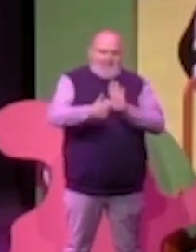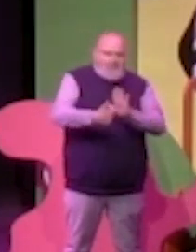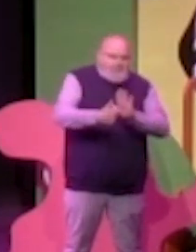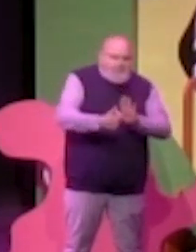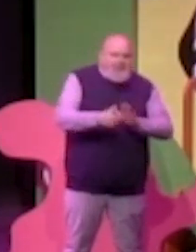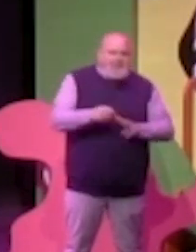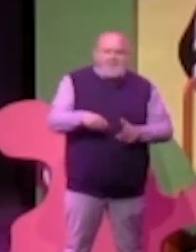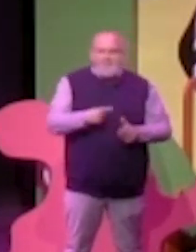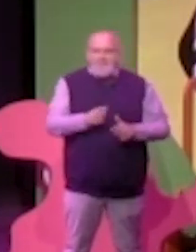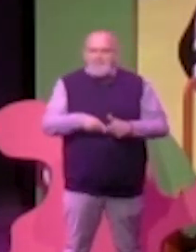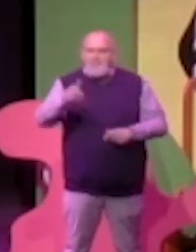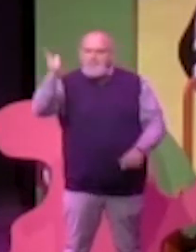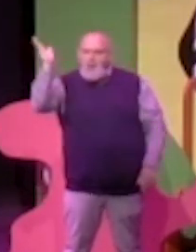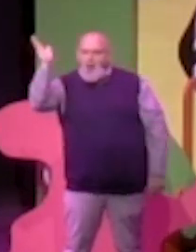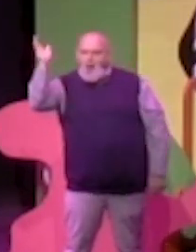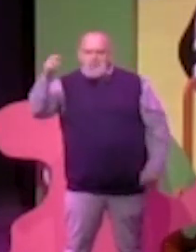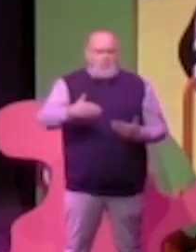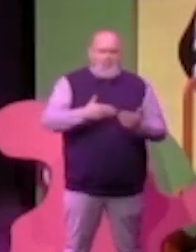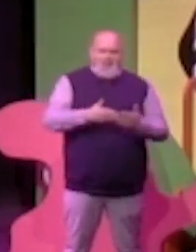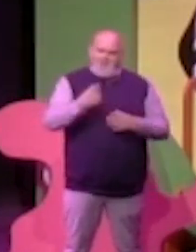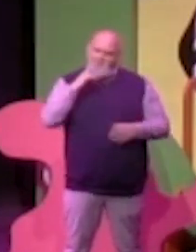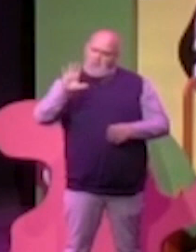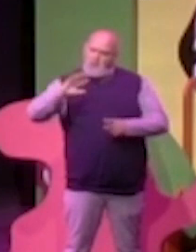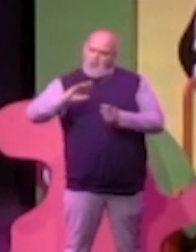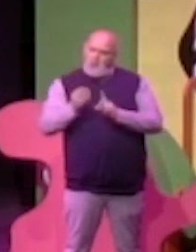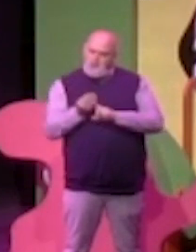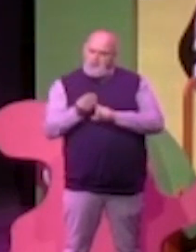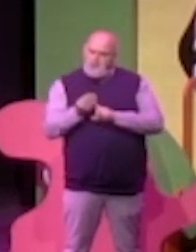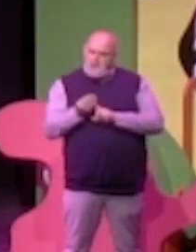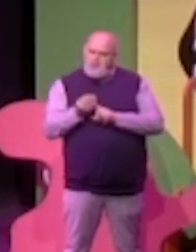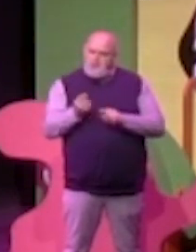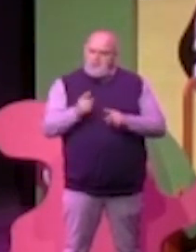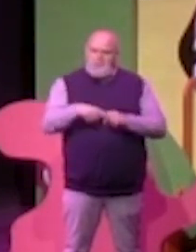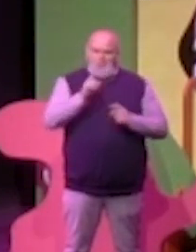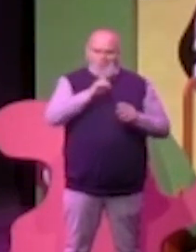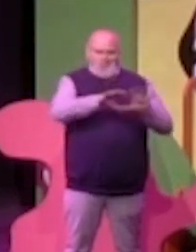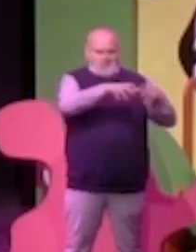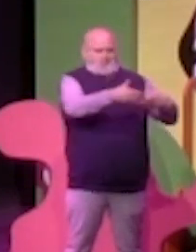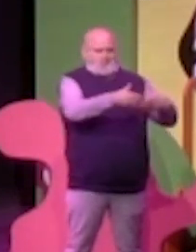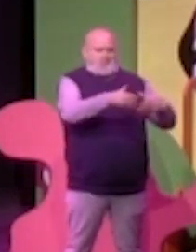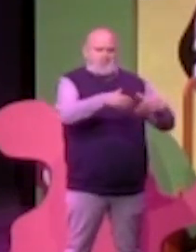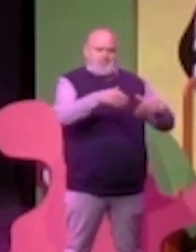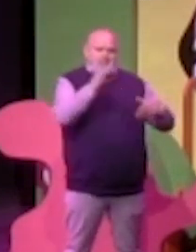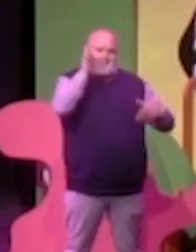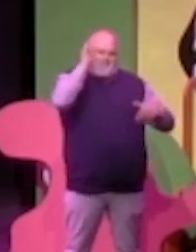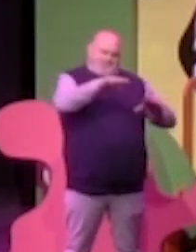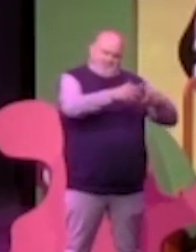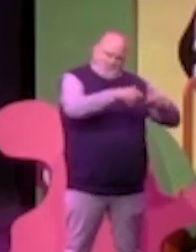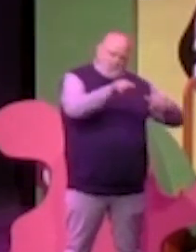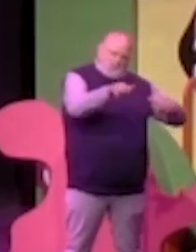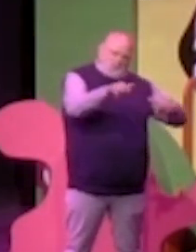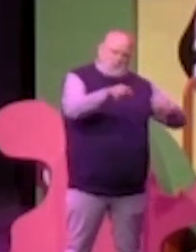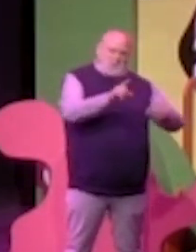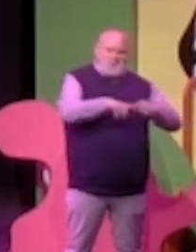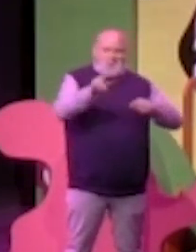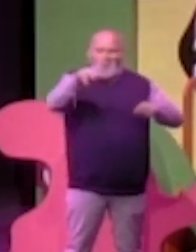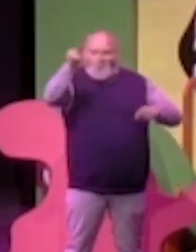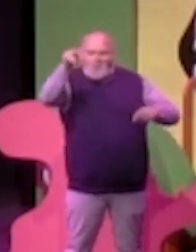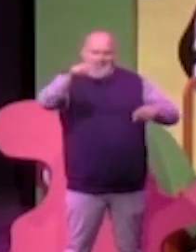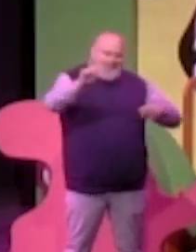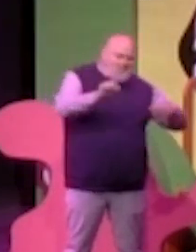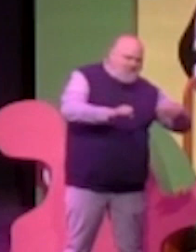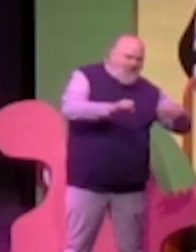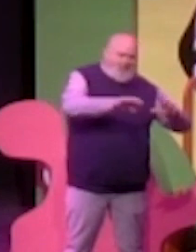demonstrations and talks and things like that for their culture, for, you know, the tribe that they belong to, the people up north, the people down south.